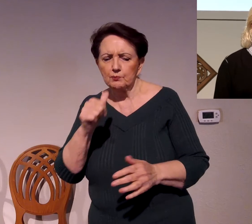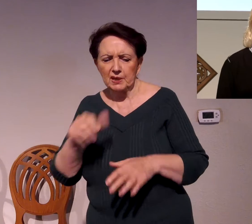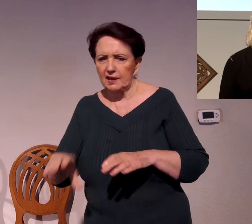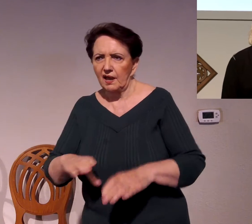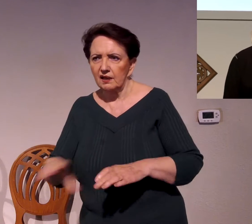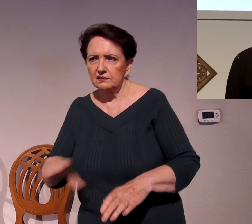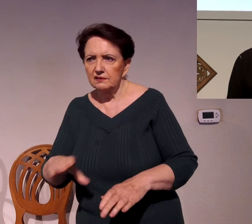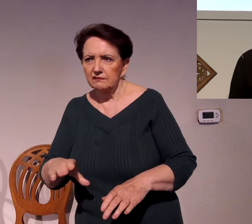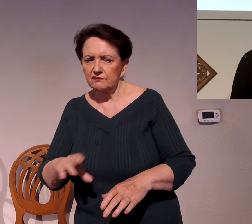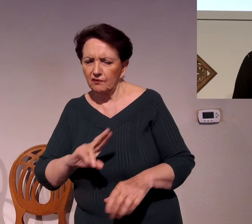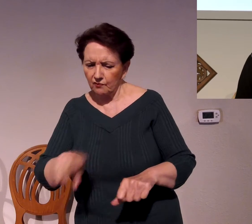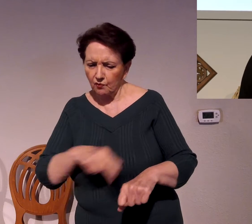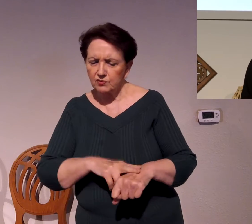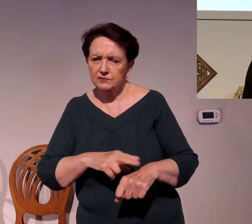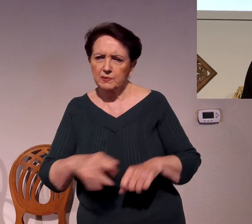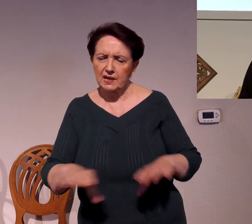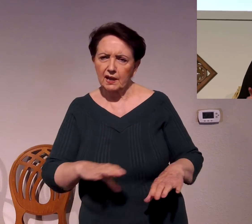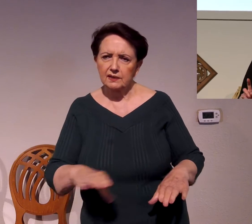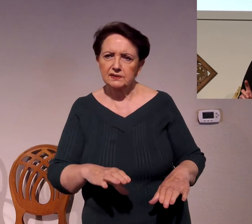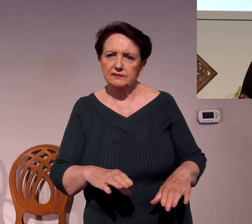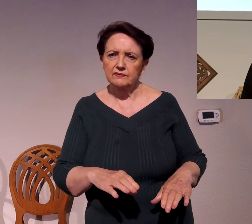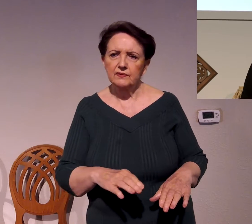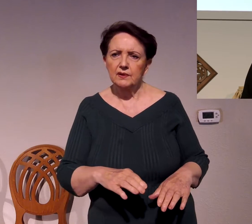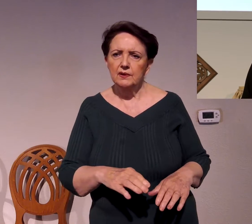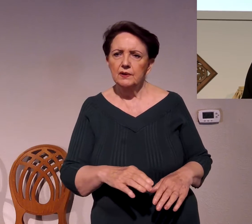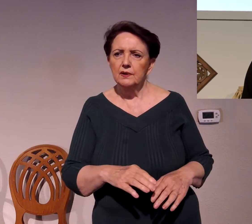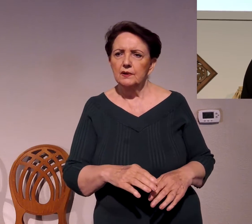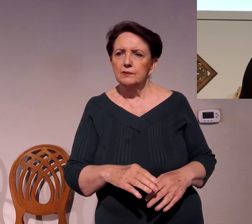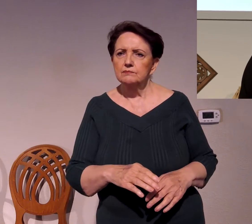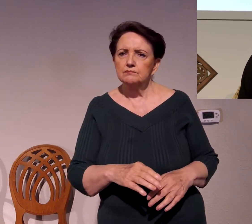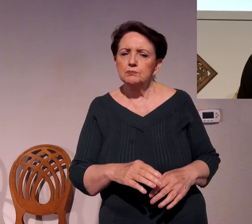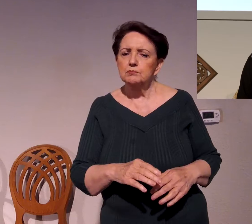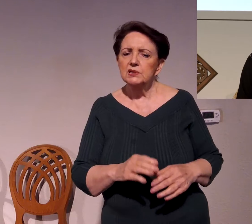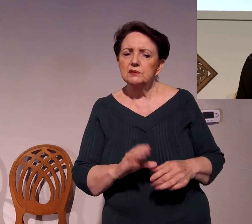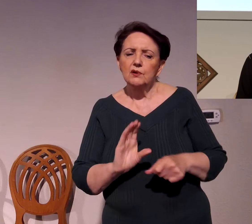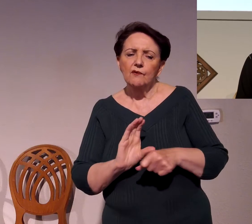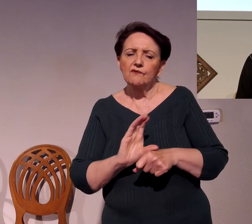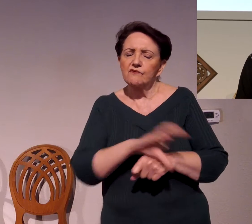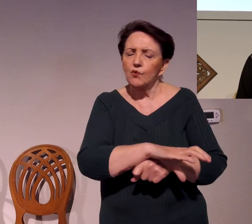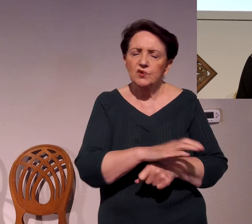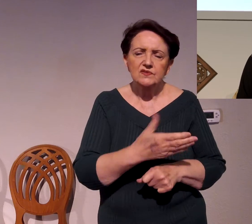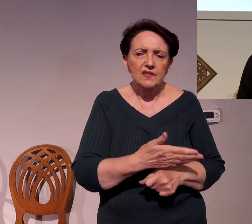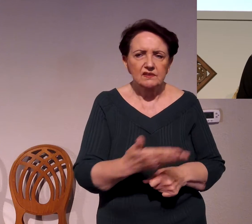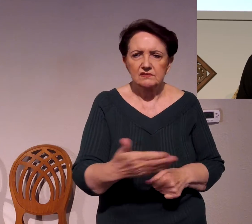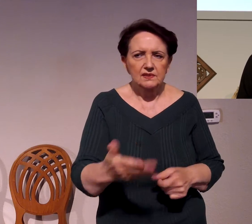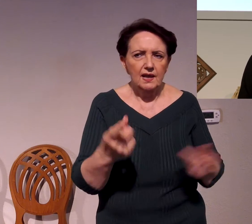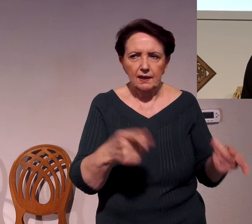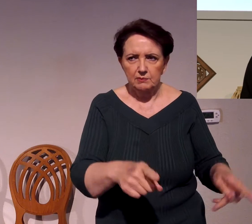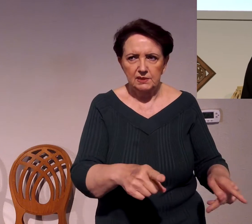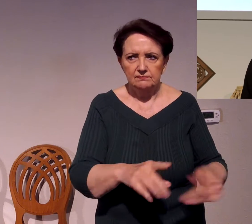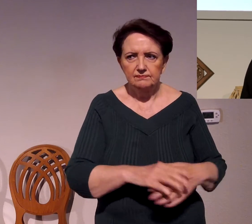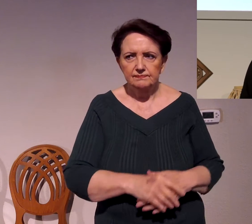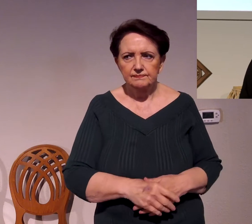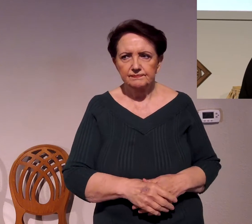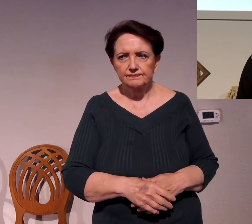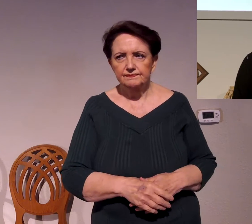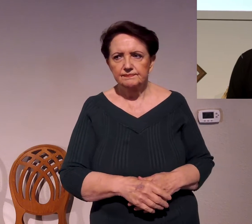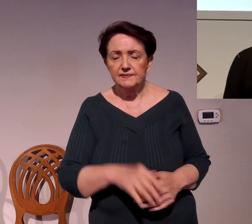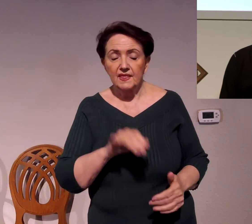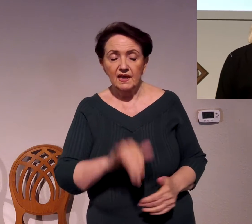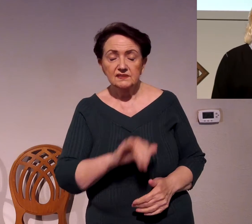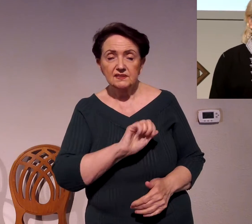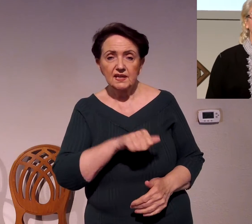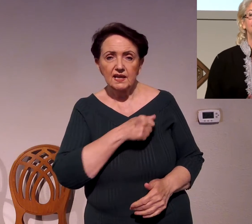we shall be active, but we need not compel things to happen. This is the attitude we